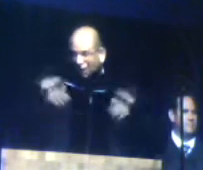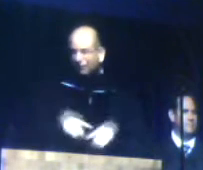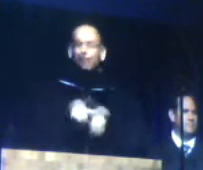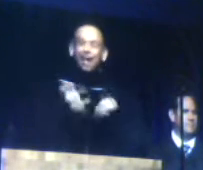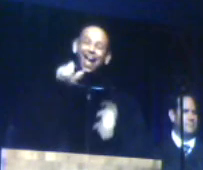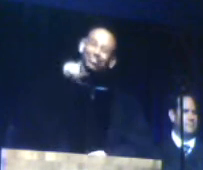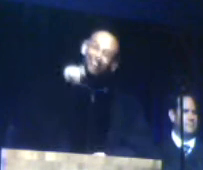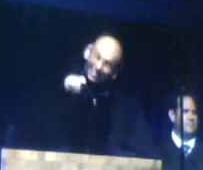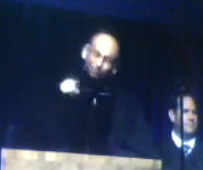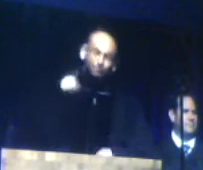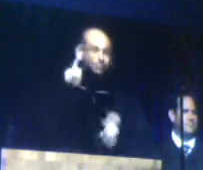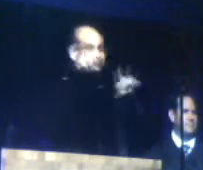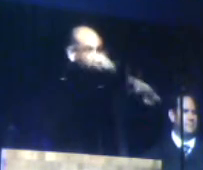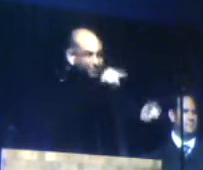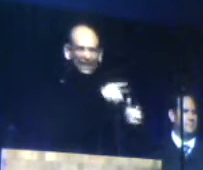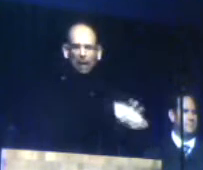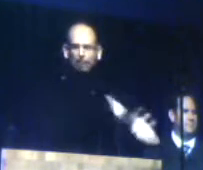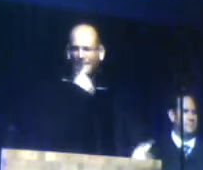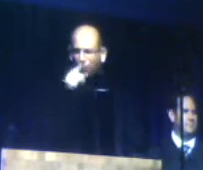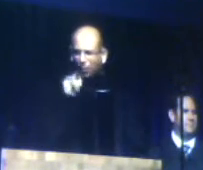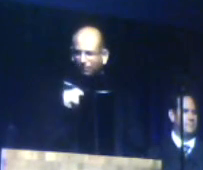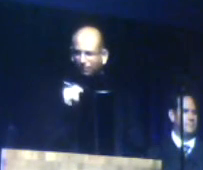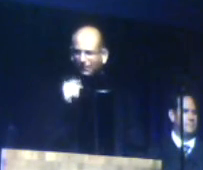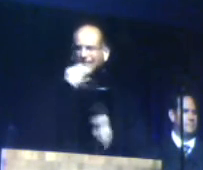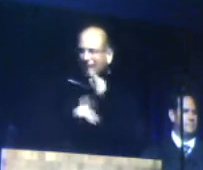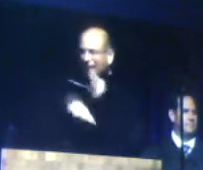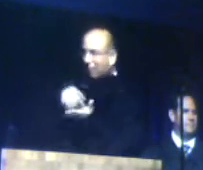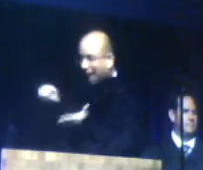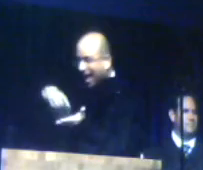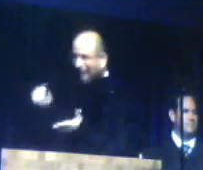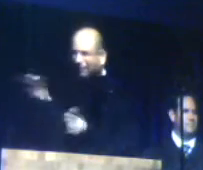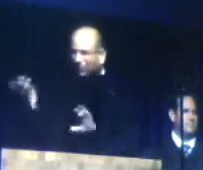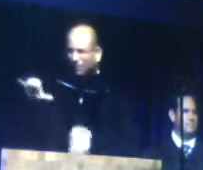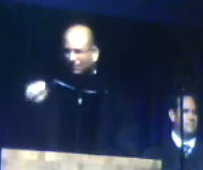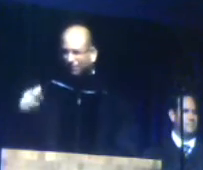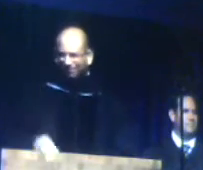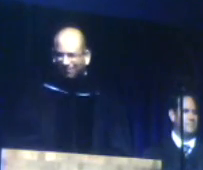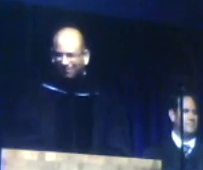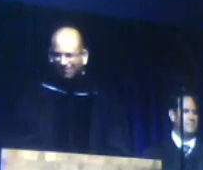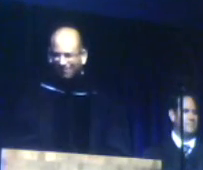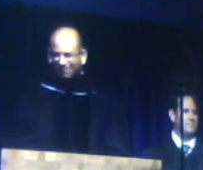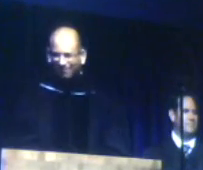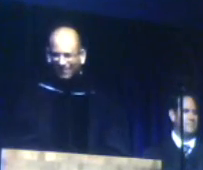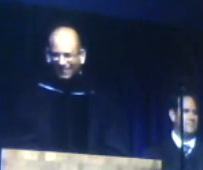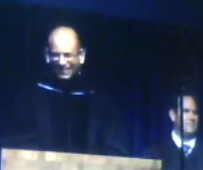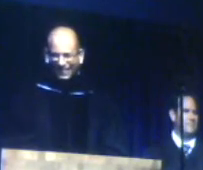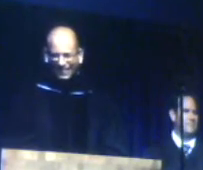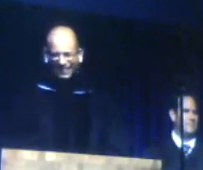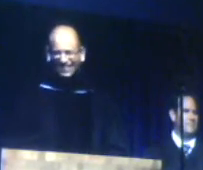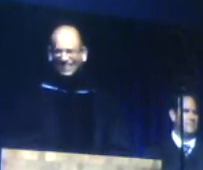You thought you were done, that's it. But before you paid for it, whereas now you will get paid to do it.